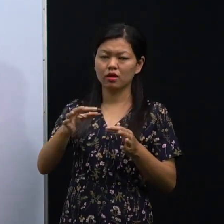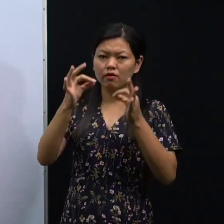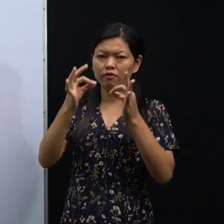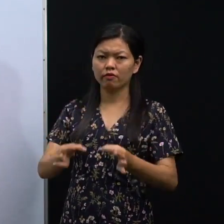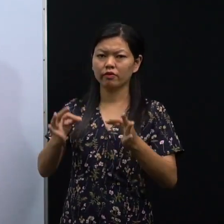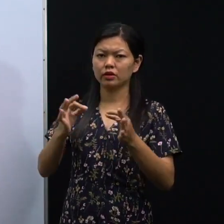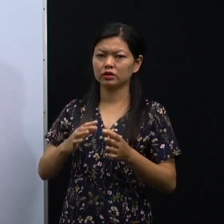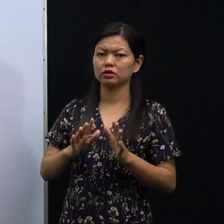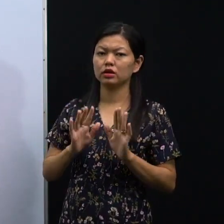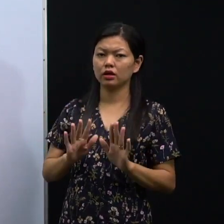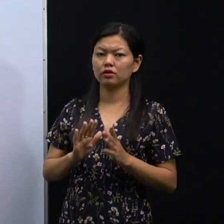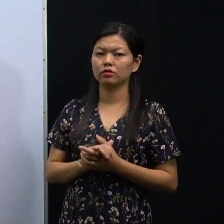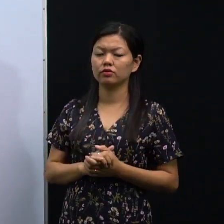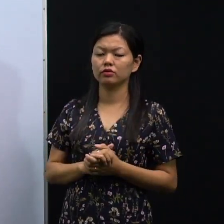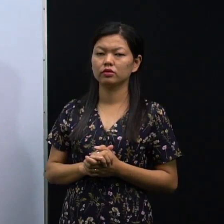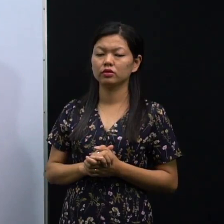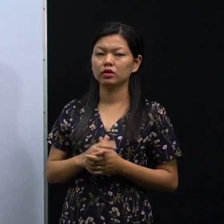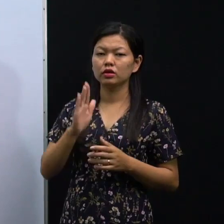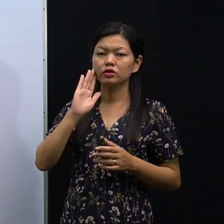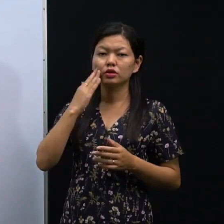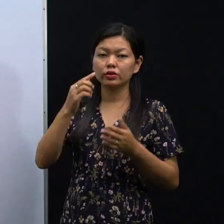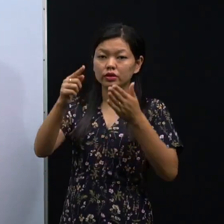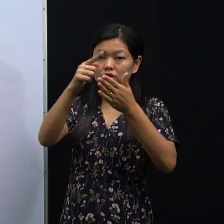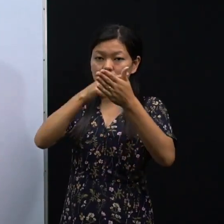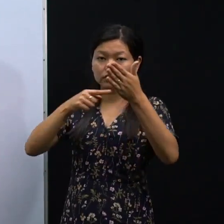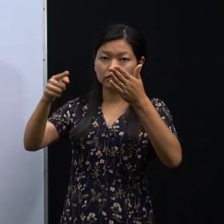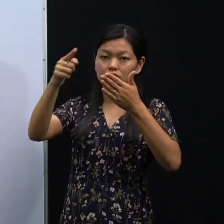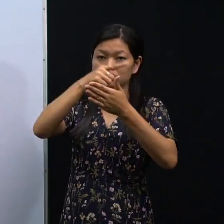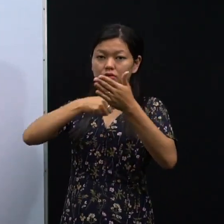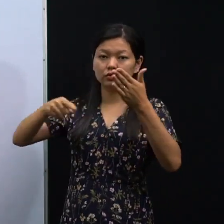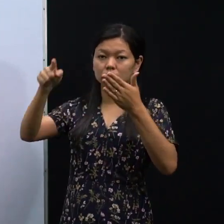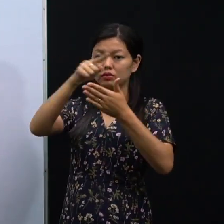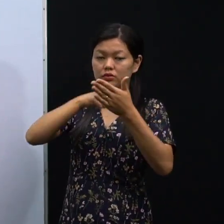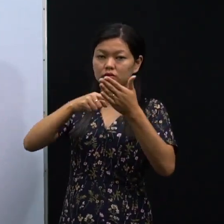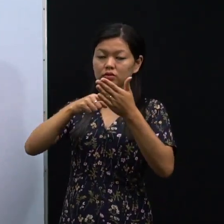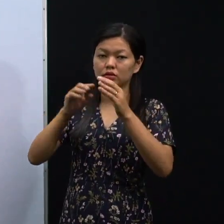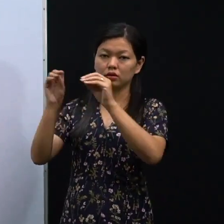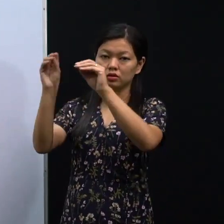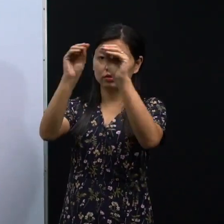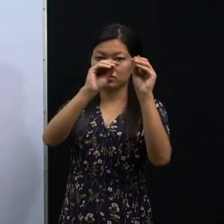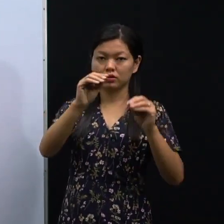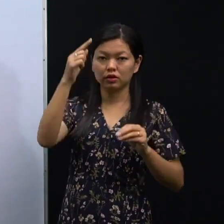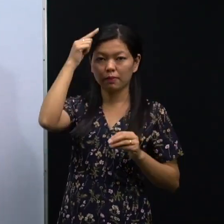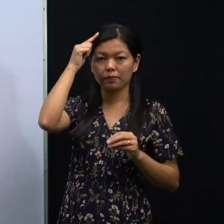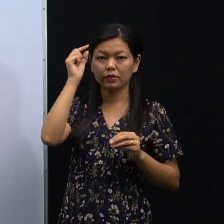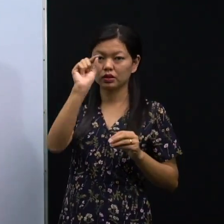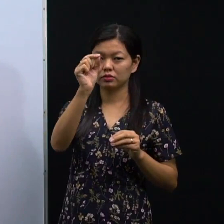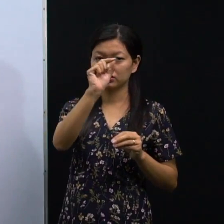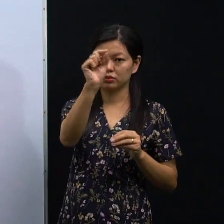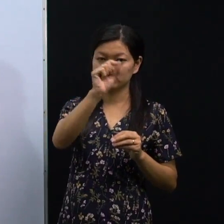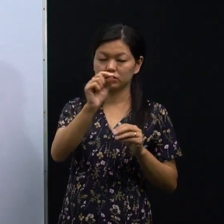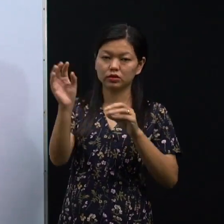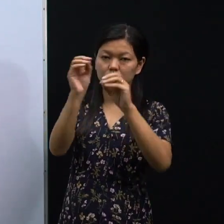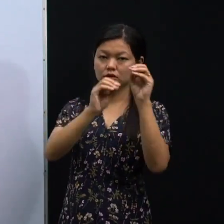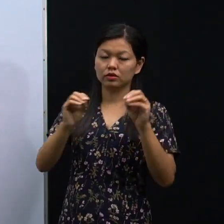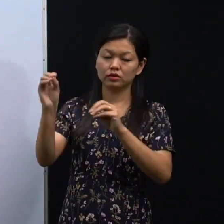when electrons revolve around this orbit, they don't radiate energy. Okay, so that's the major